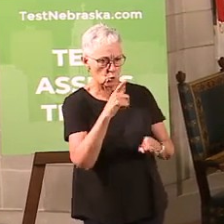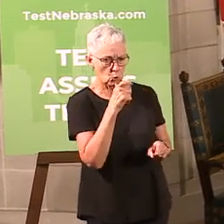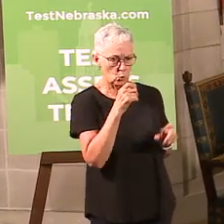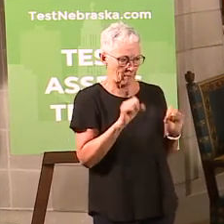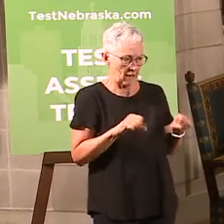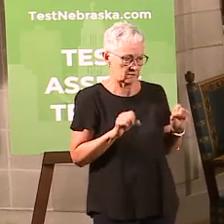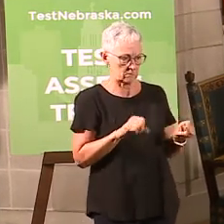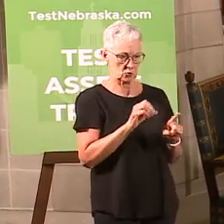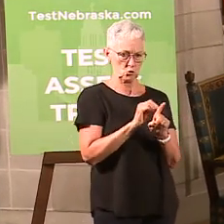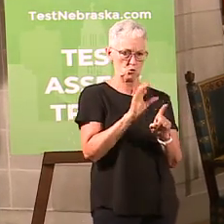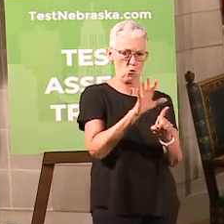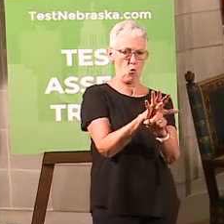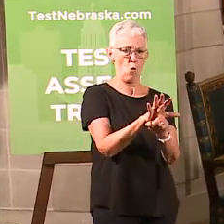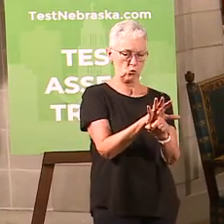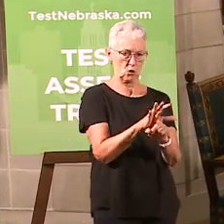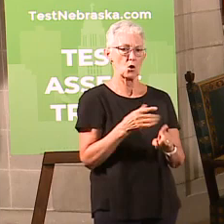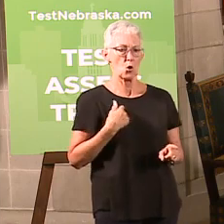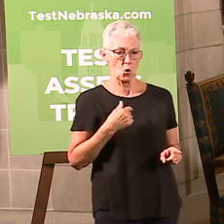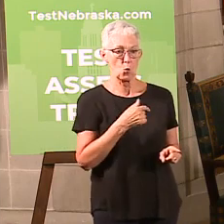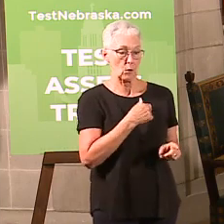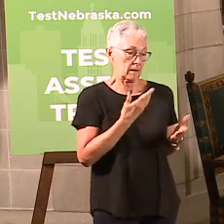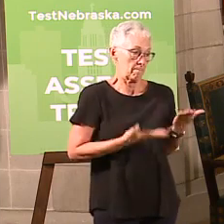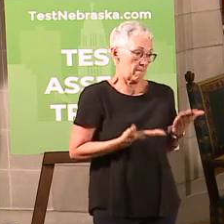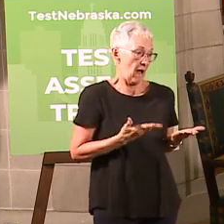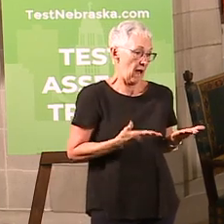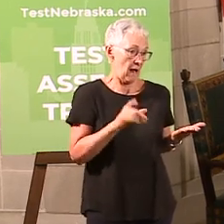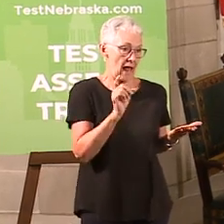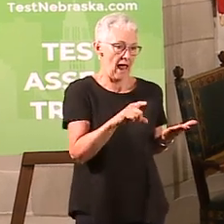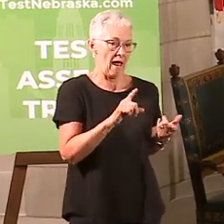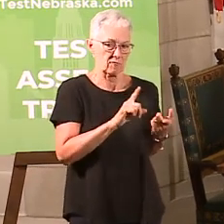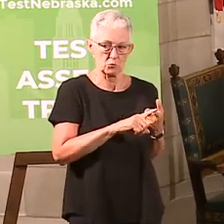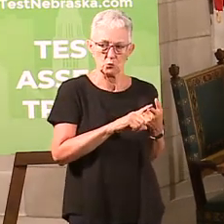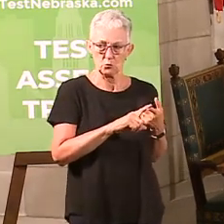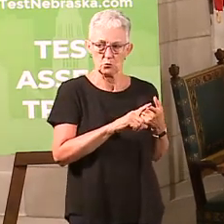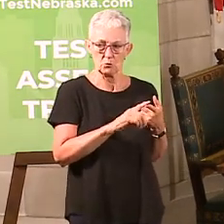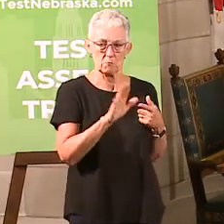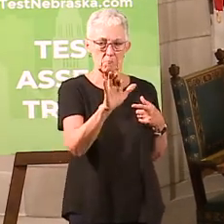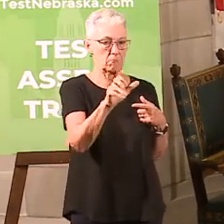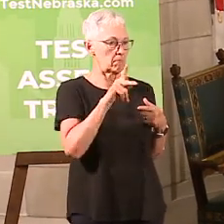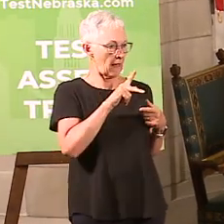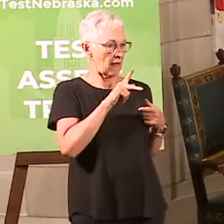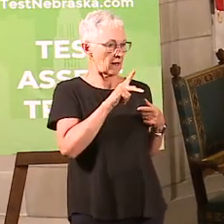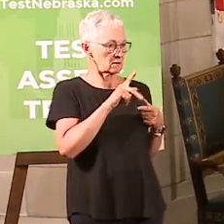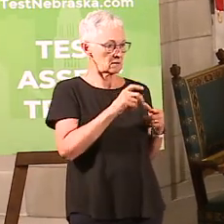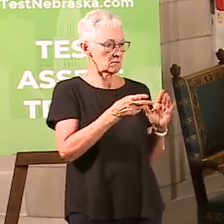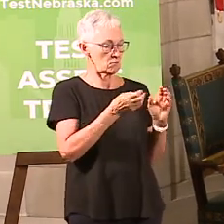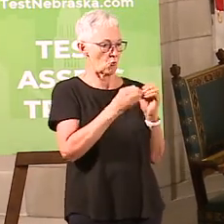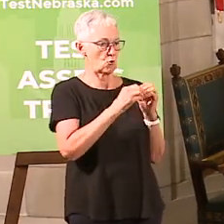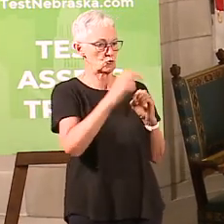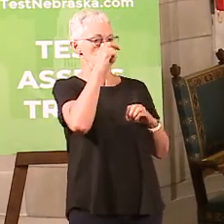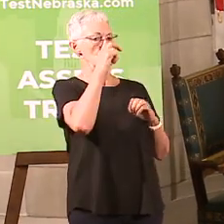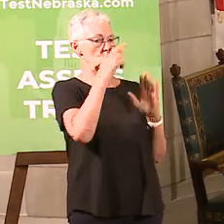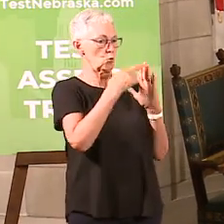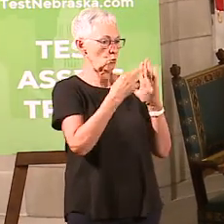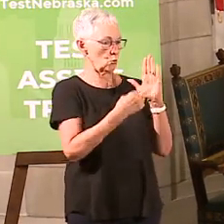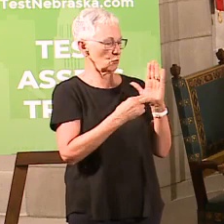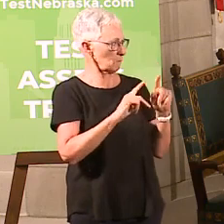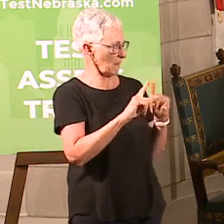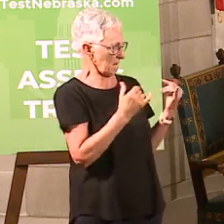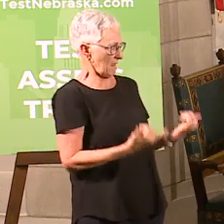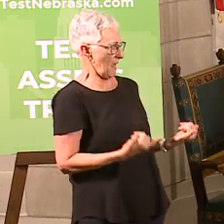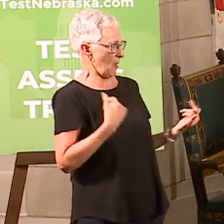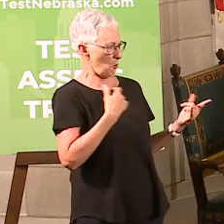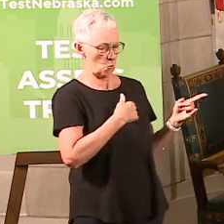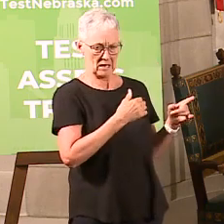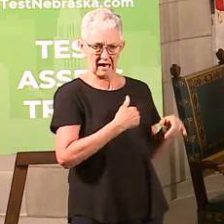the ability to tighten restrictions back up again, the fact that we have got a robust contact tracing and testing program is really what's going to be